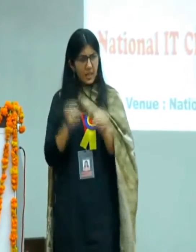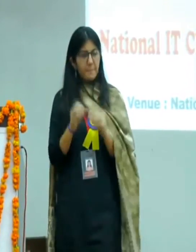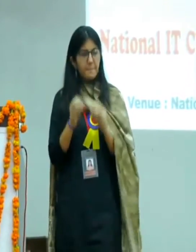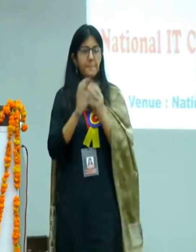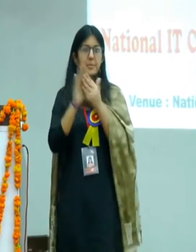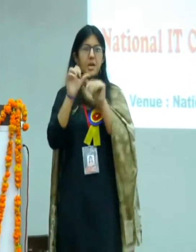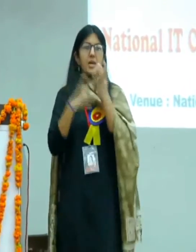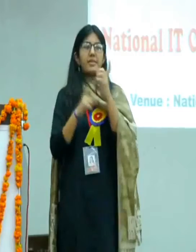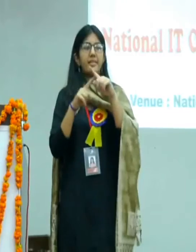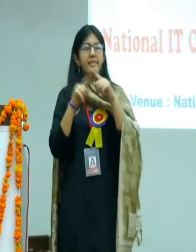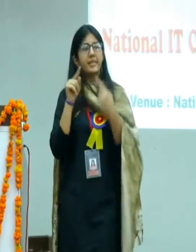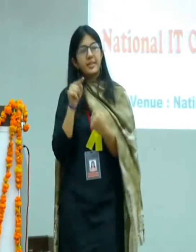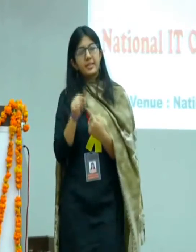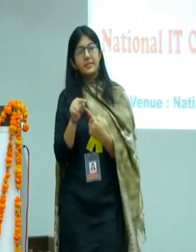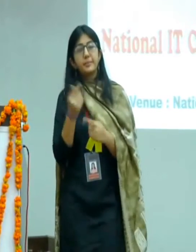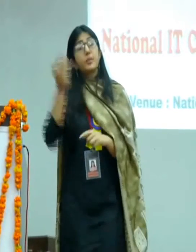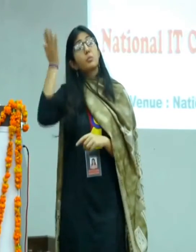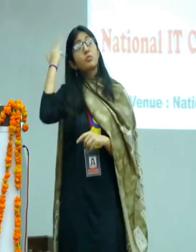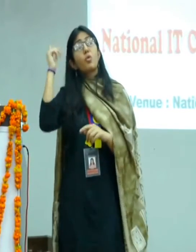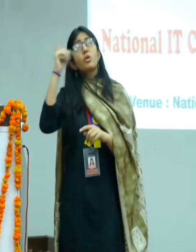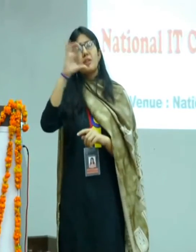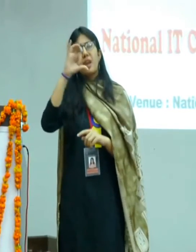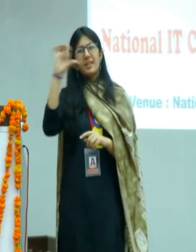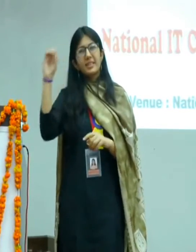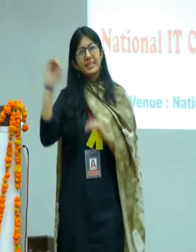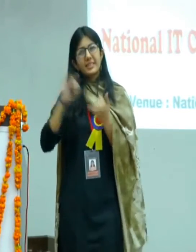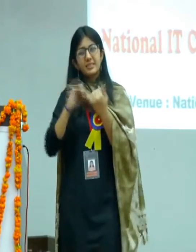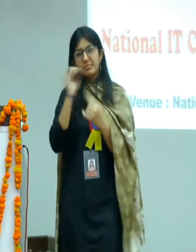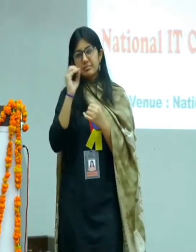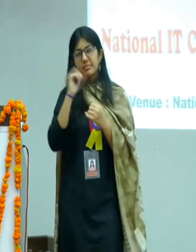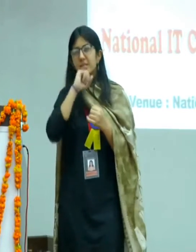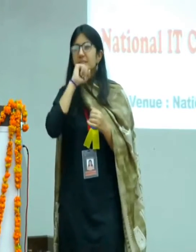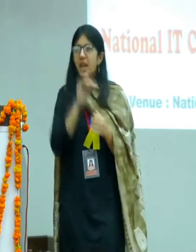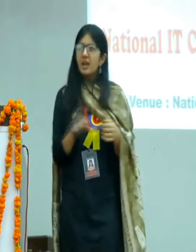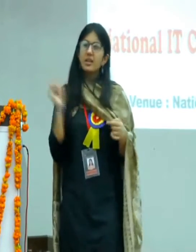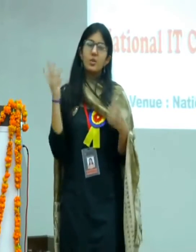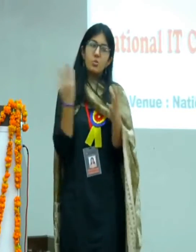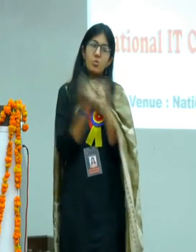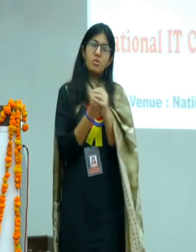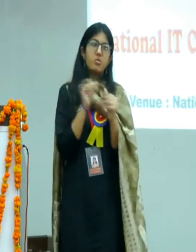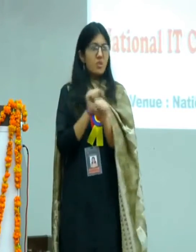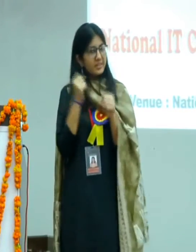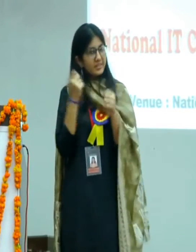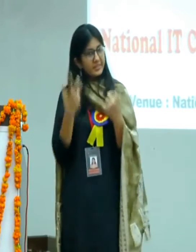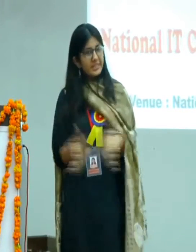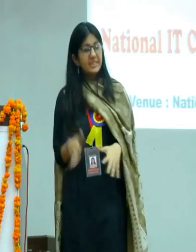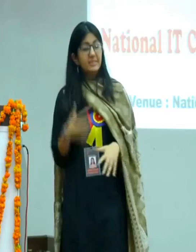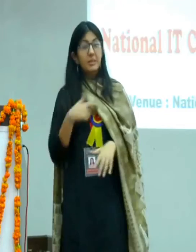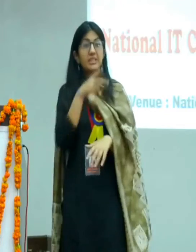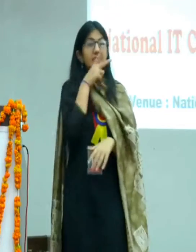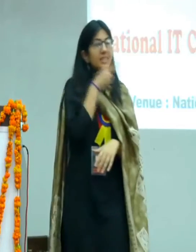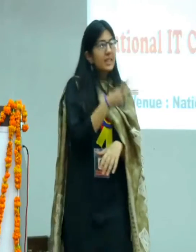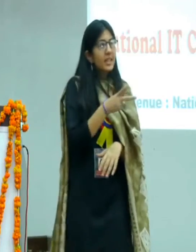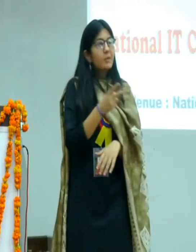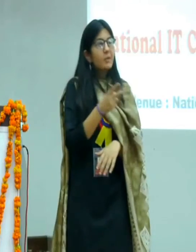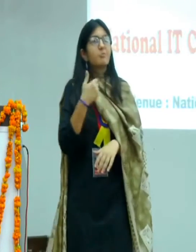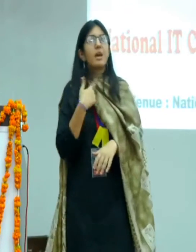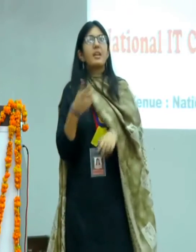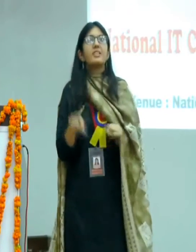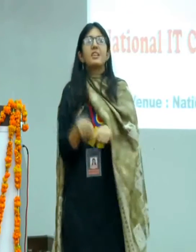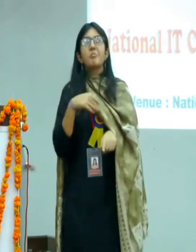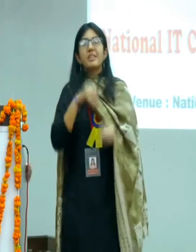I worked with him in 90s when I was quite young. So whenever I see him, I feel that I